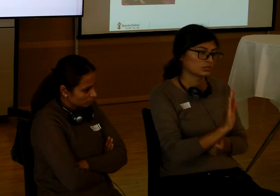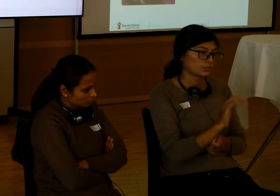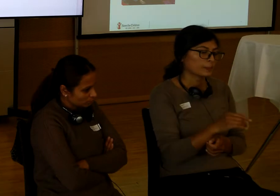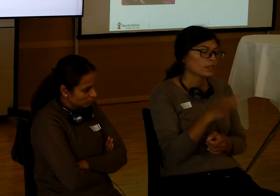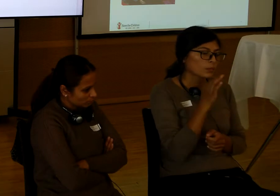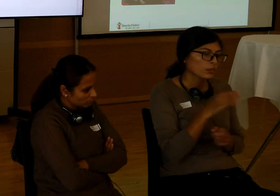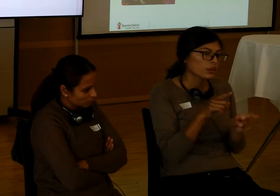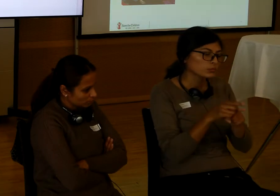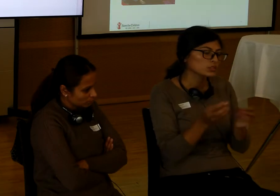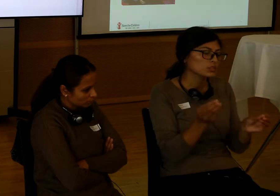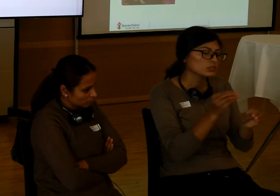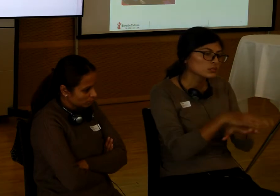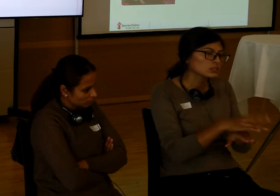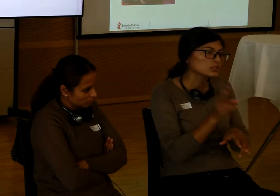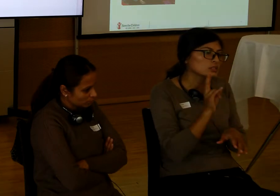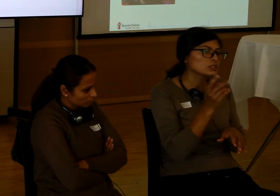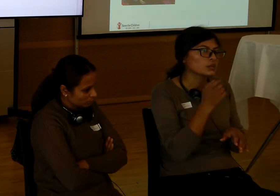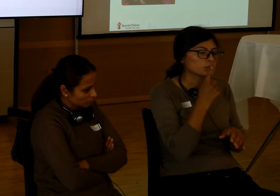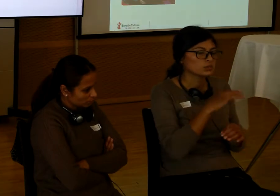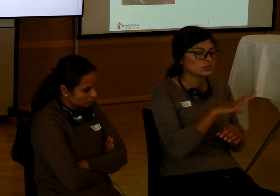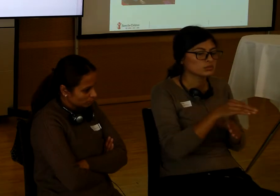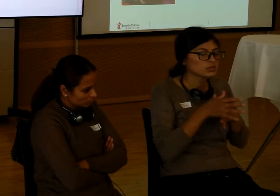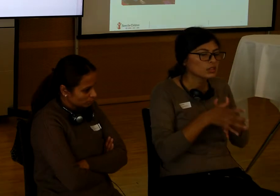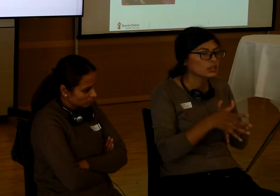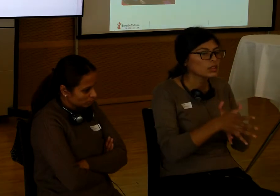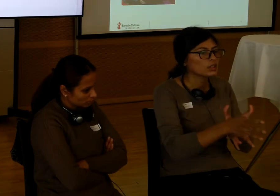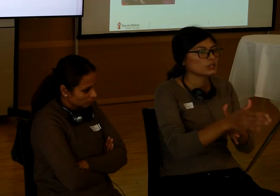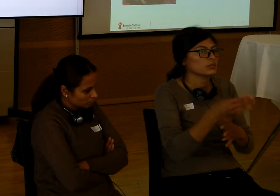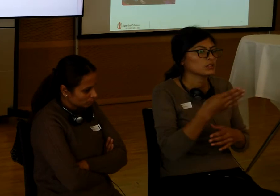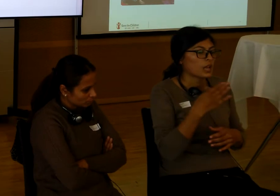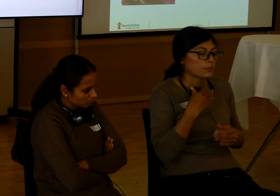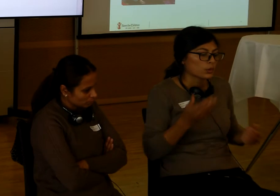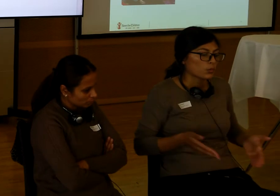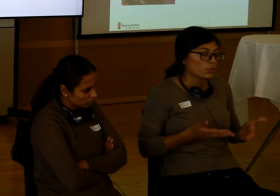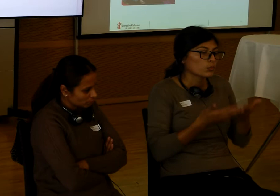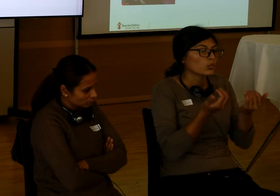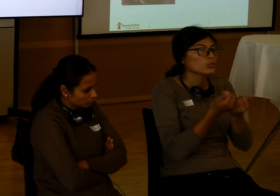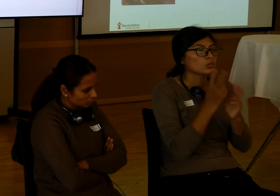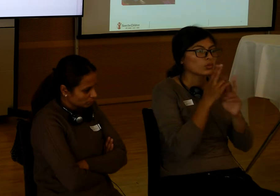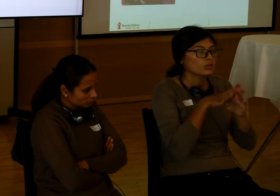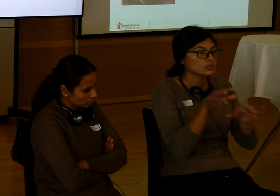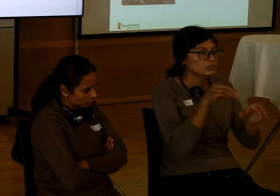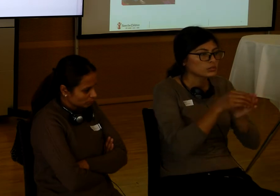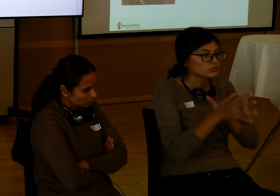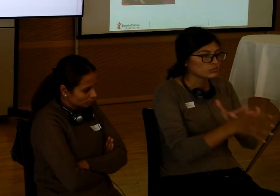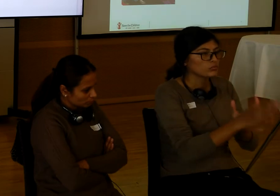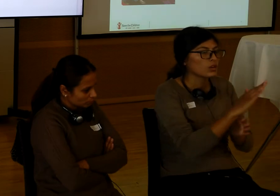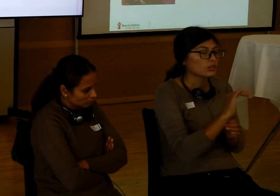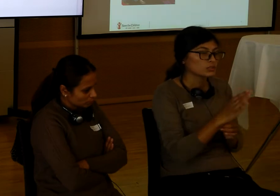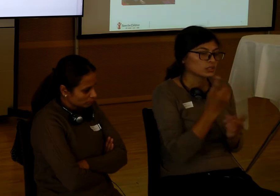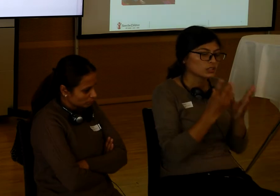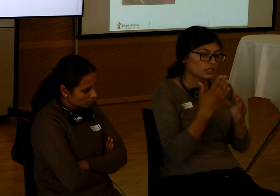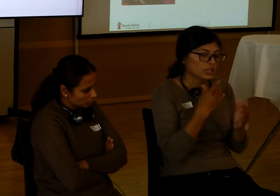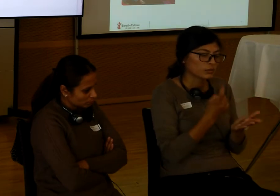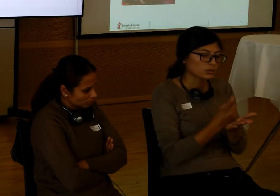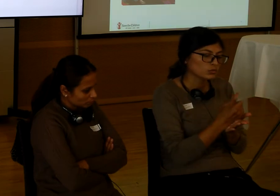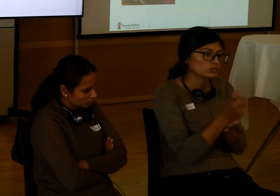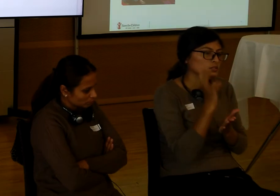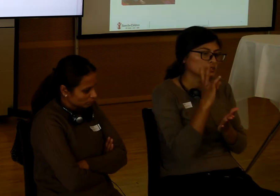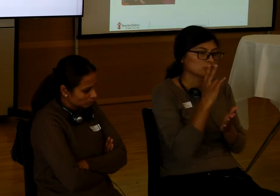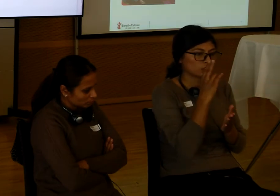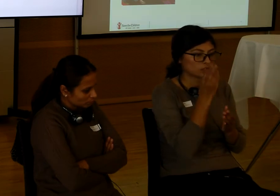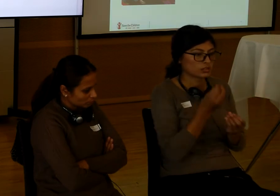inclusive education goes very much in line with what we are trying to promote if we want to promote quality education in